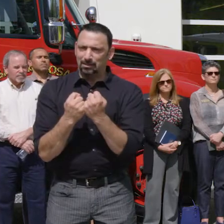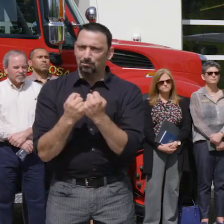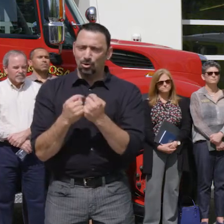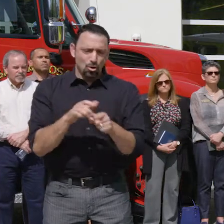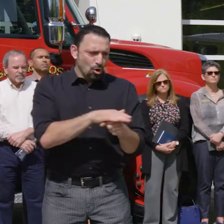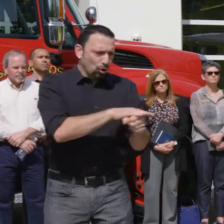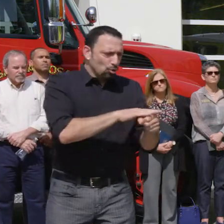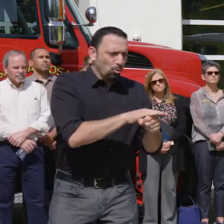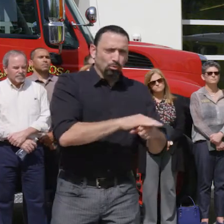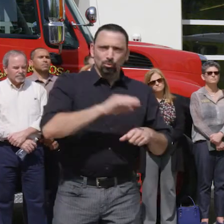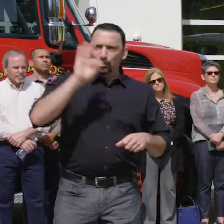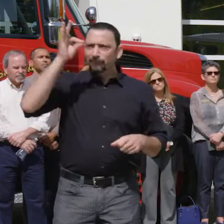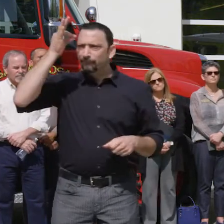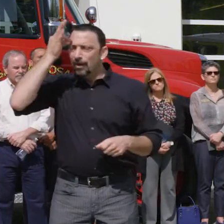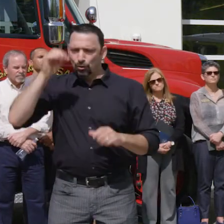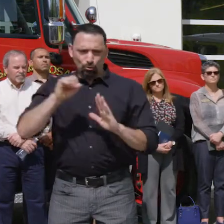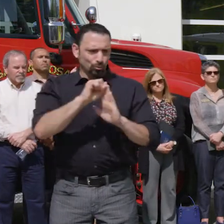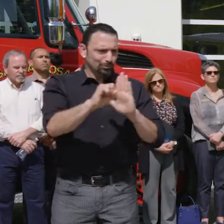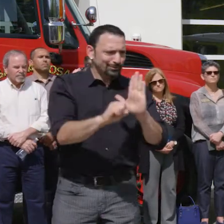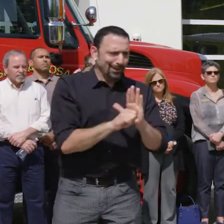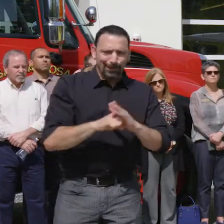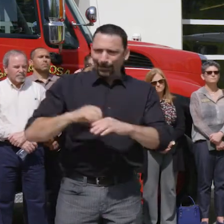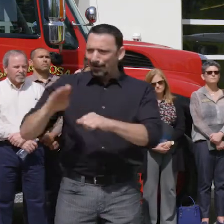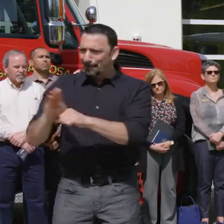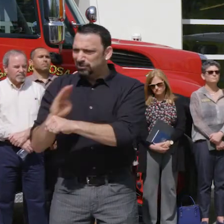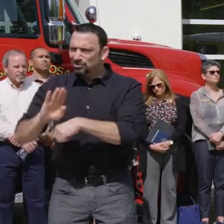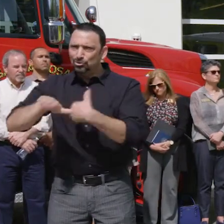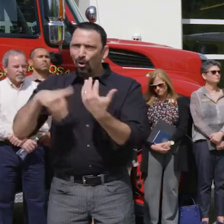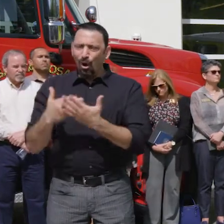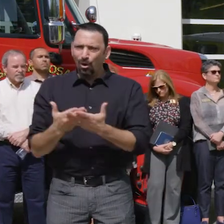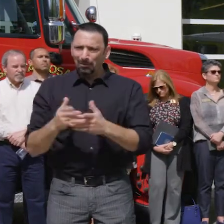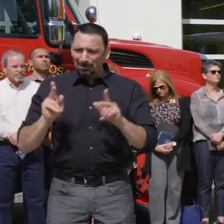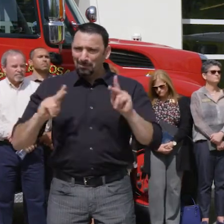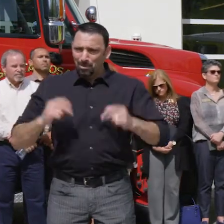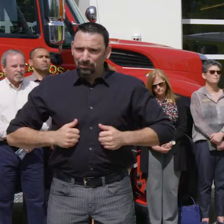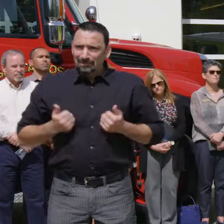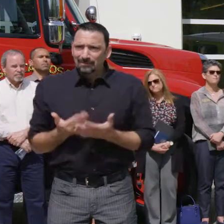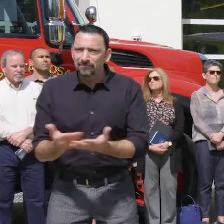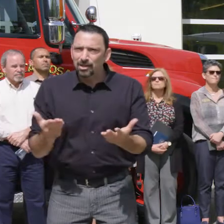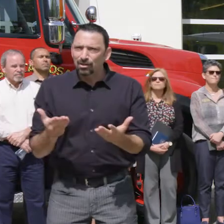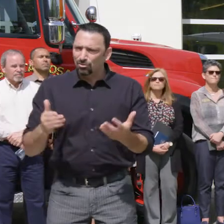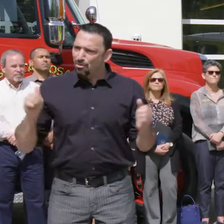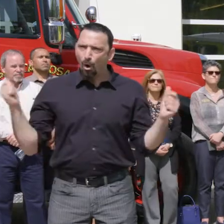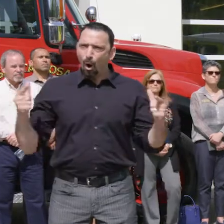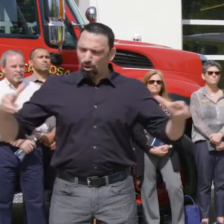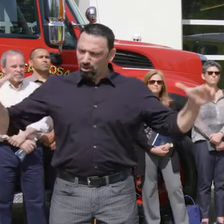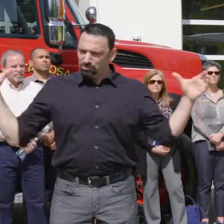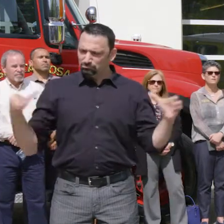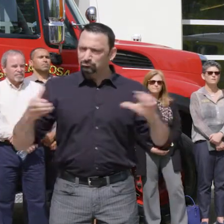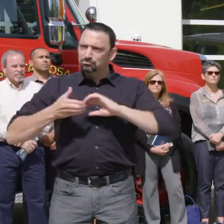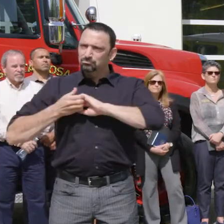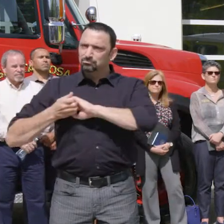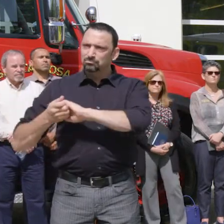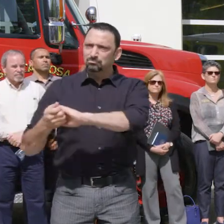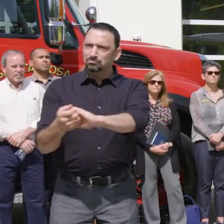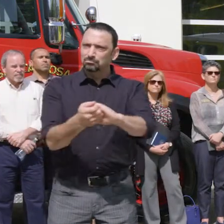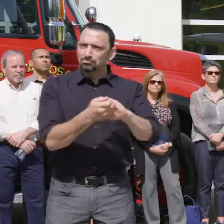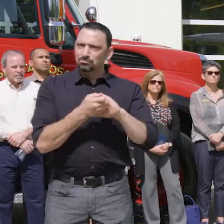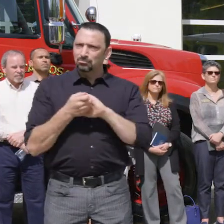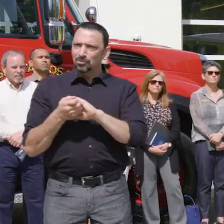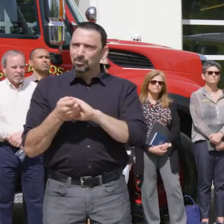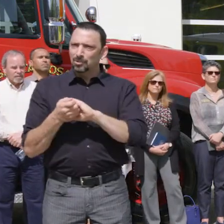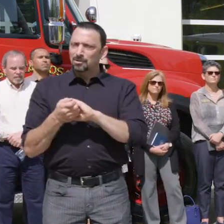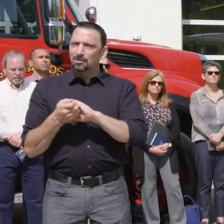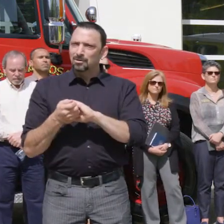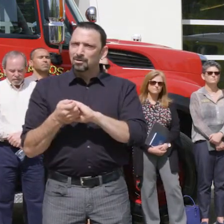private sector, the business community, and mostly the community, the citizens, of all the counties that have been impacted by the